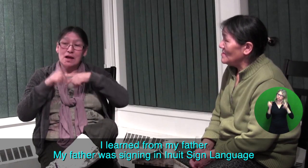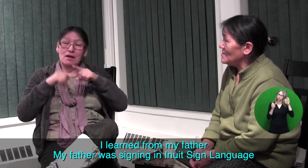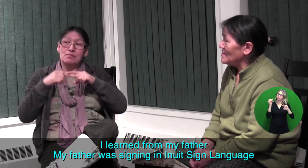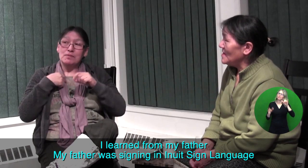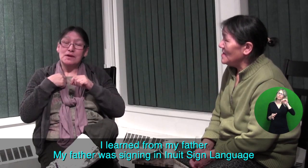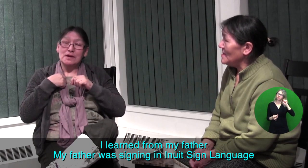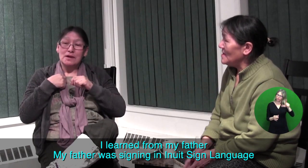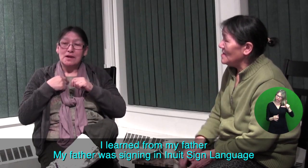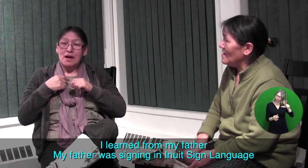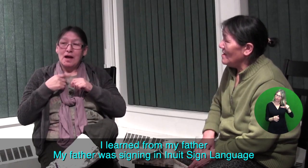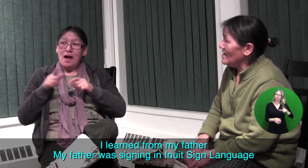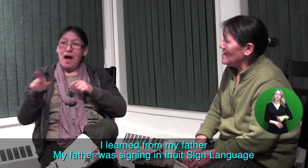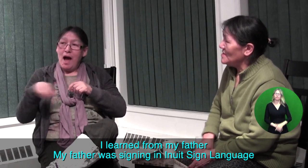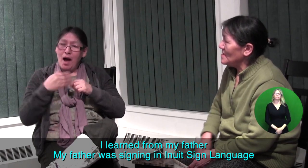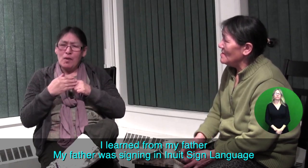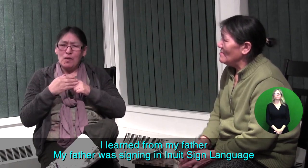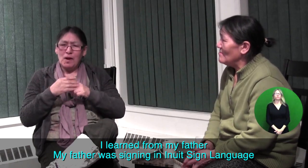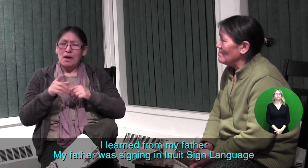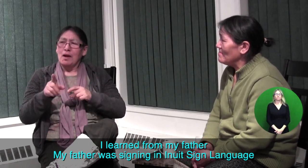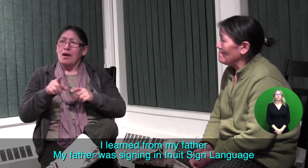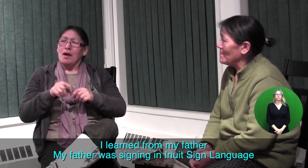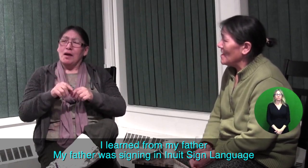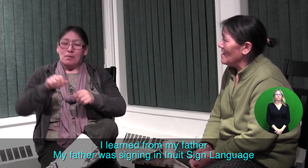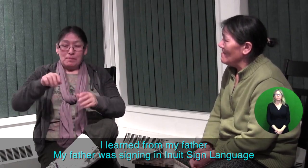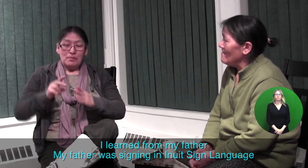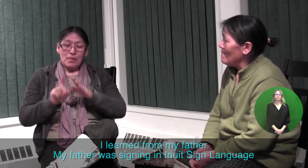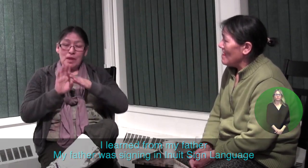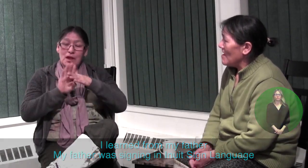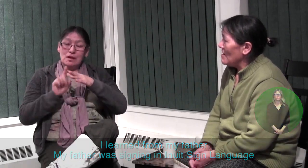Her dad was signing in ISL. ISL,